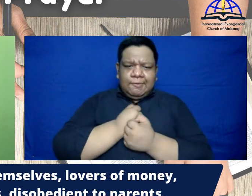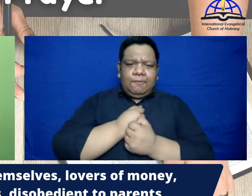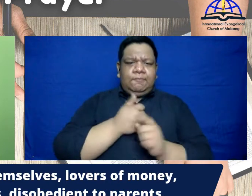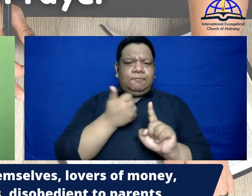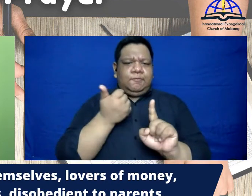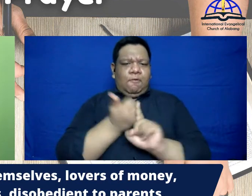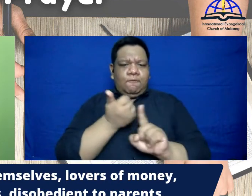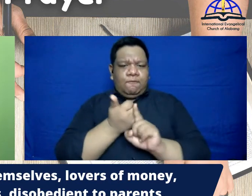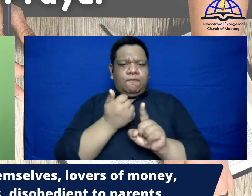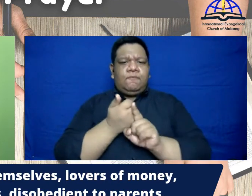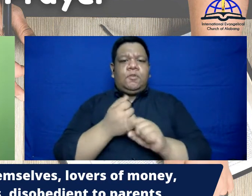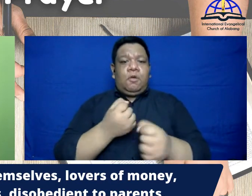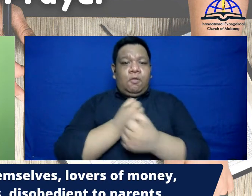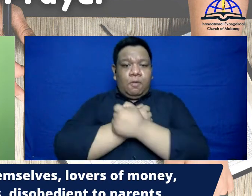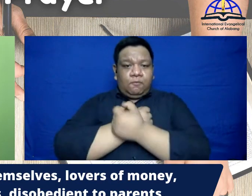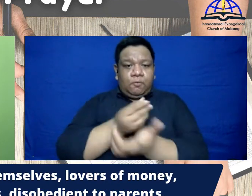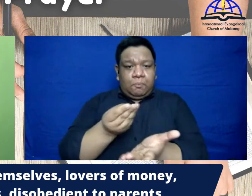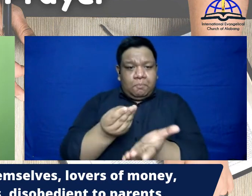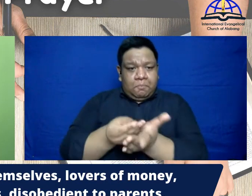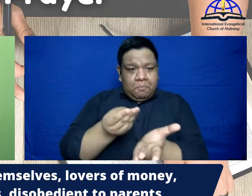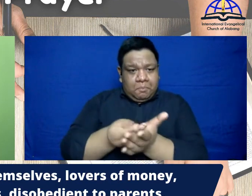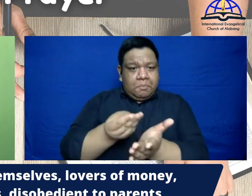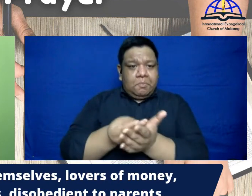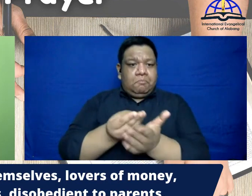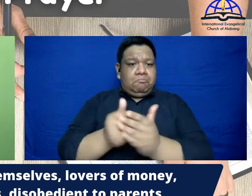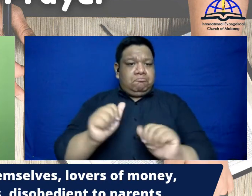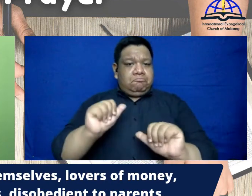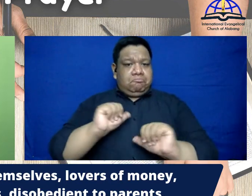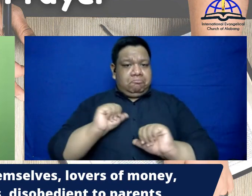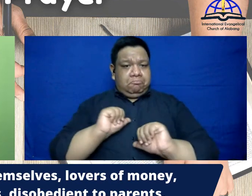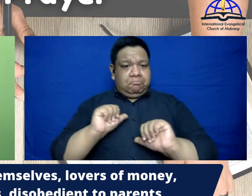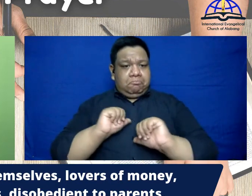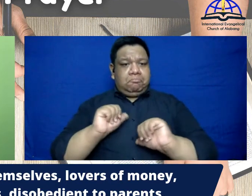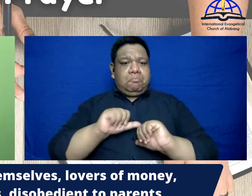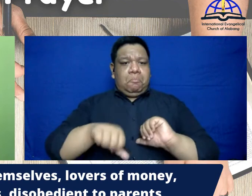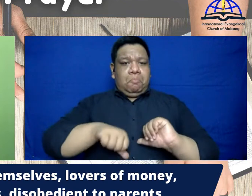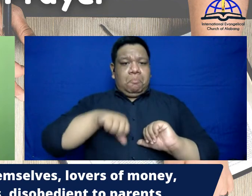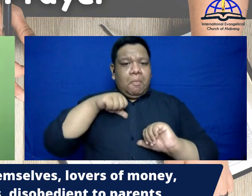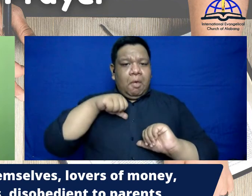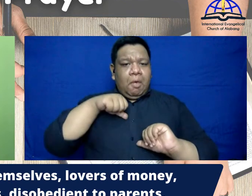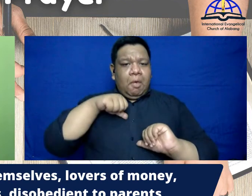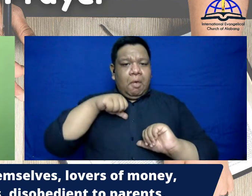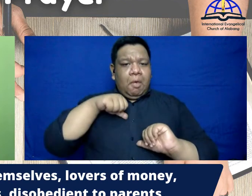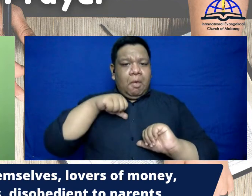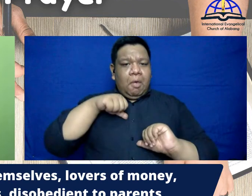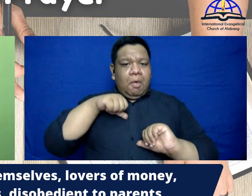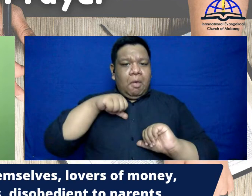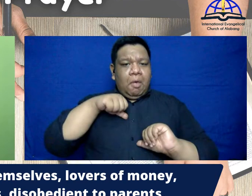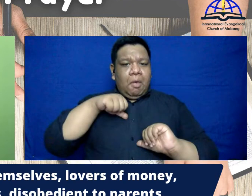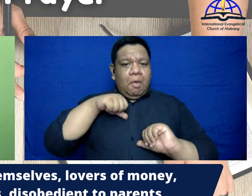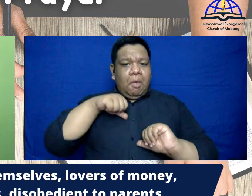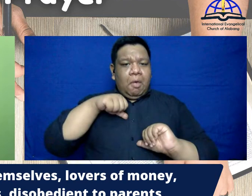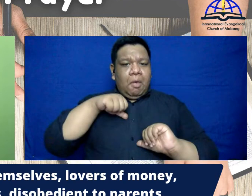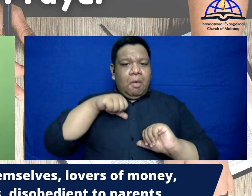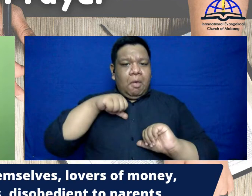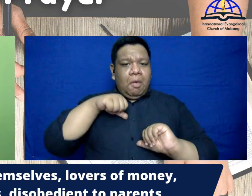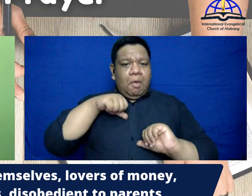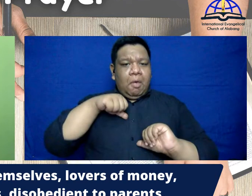themselves, lovers of money, boasters, proud, blasphemers, disobedient to